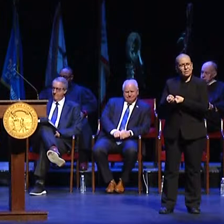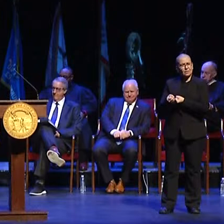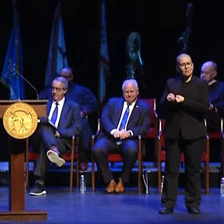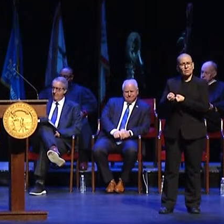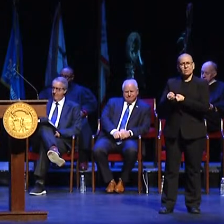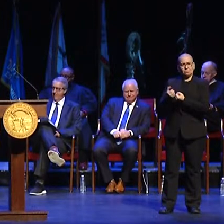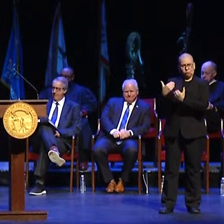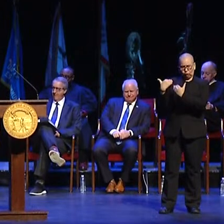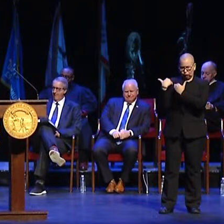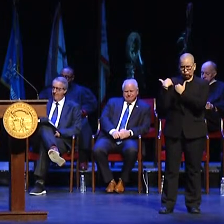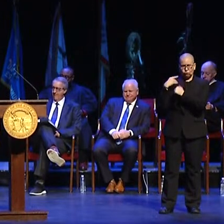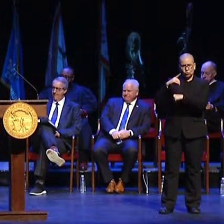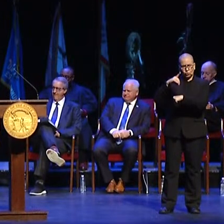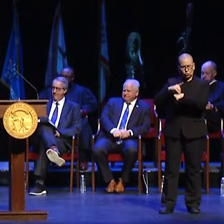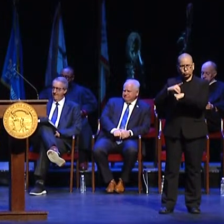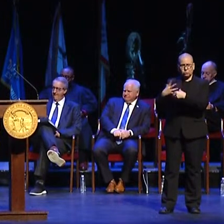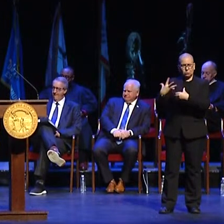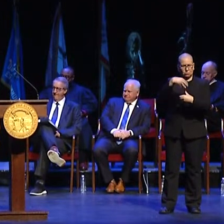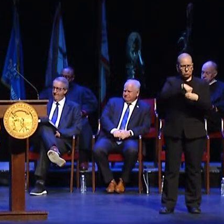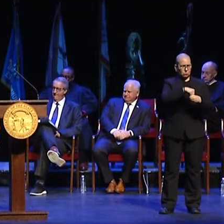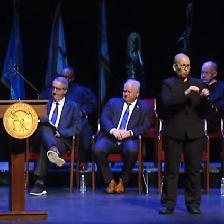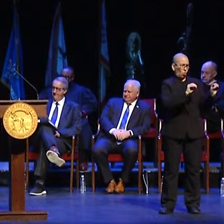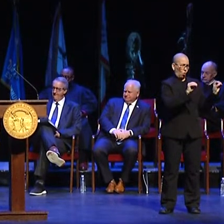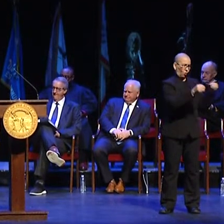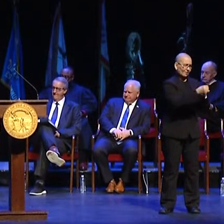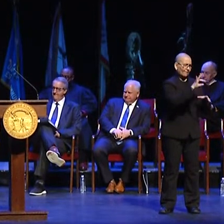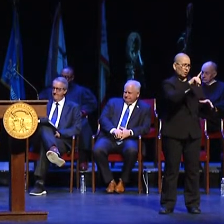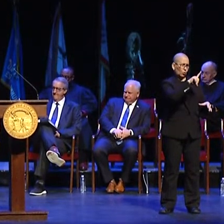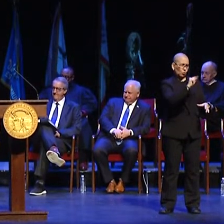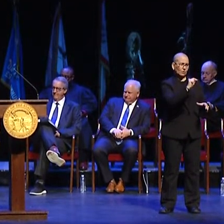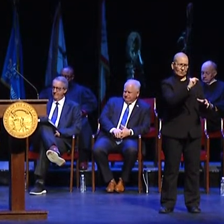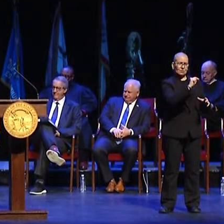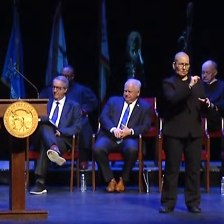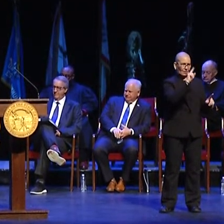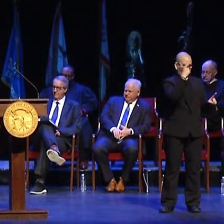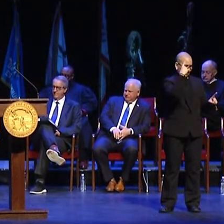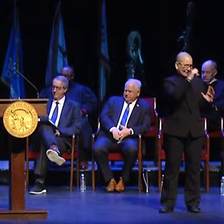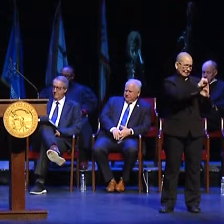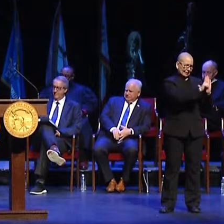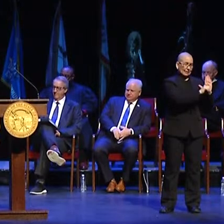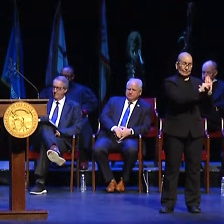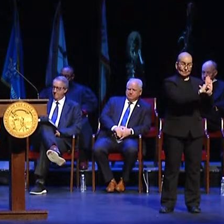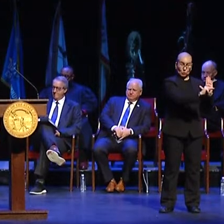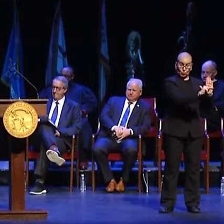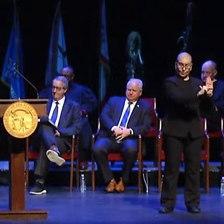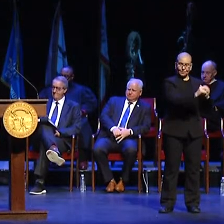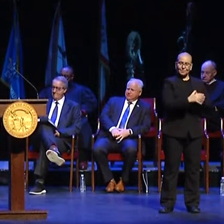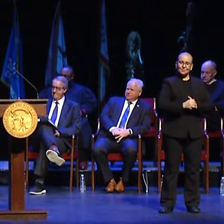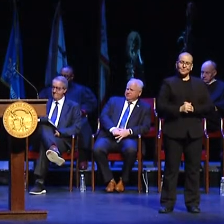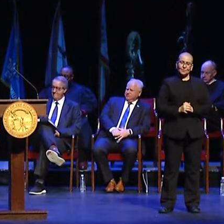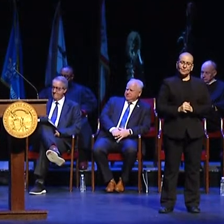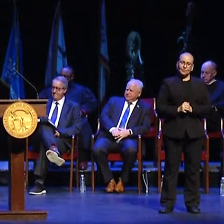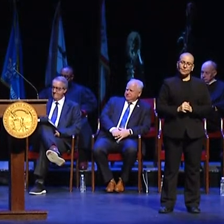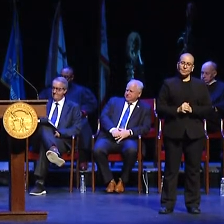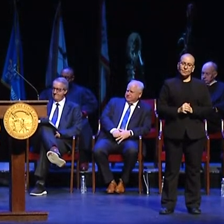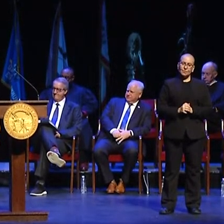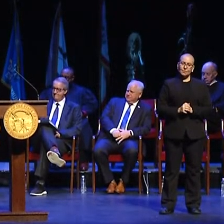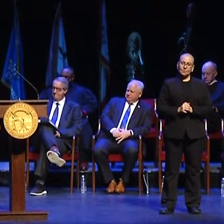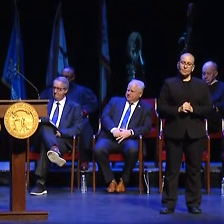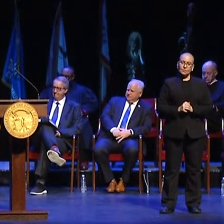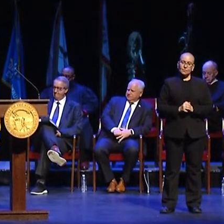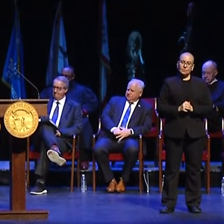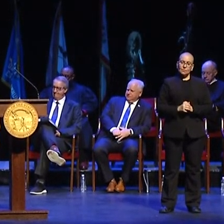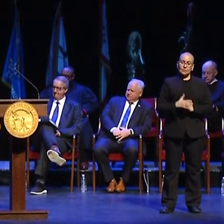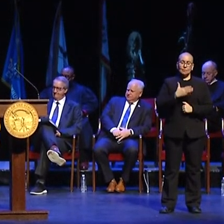the office of Lieutenant Governor of the State of Minnesota. The duties of the office of Lieutenant Governor of the State of Minnesota. To